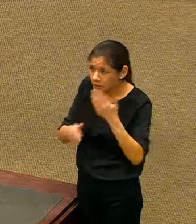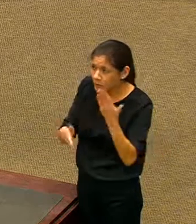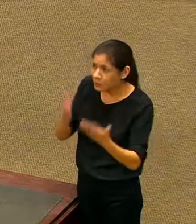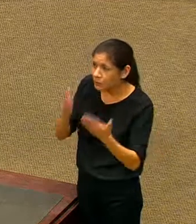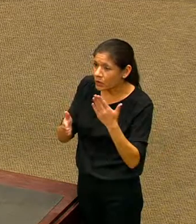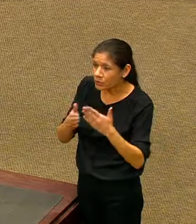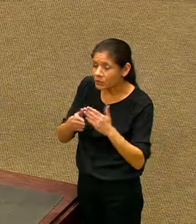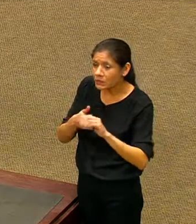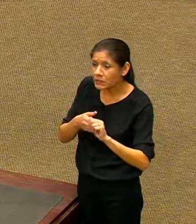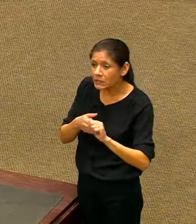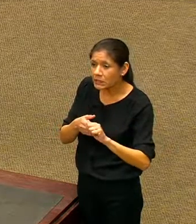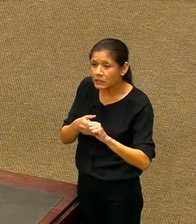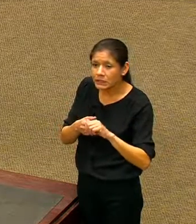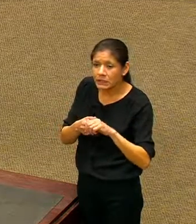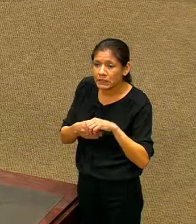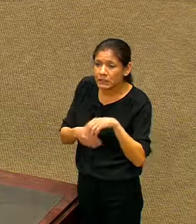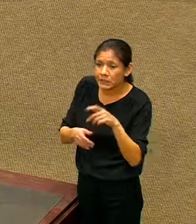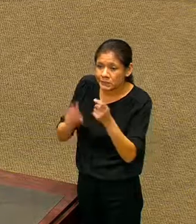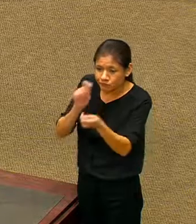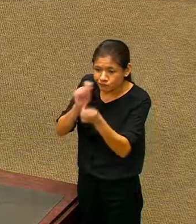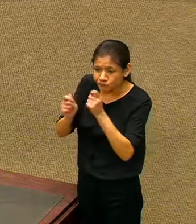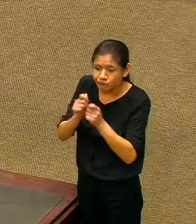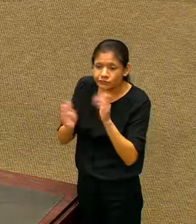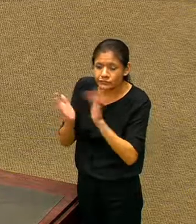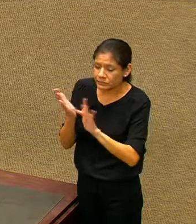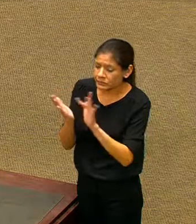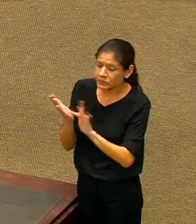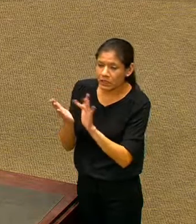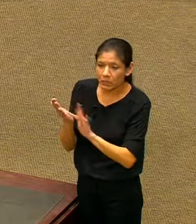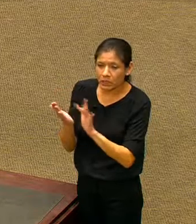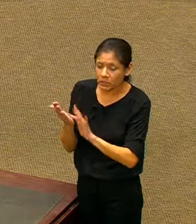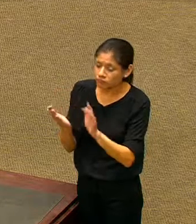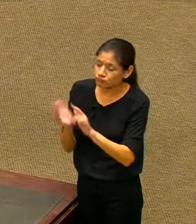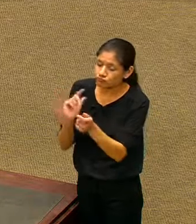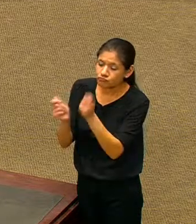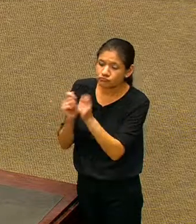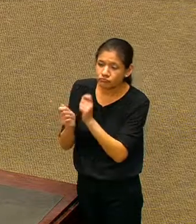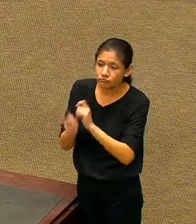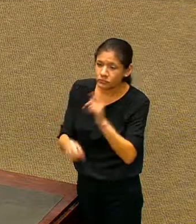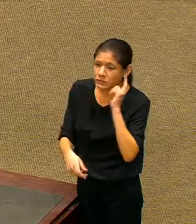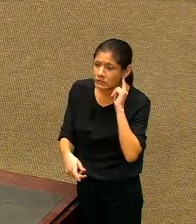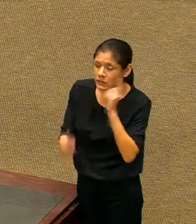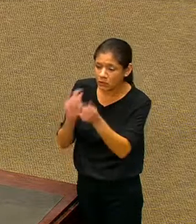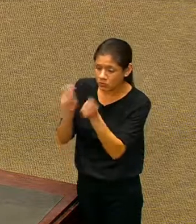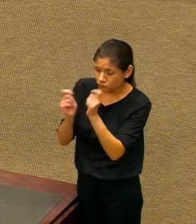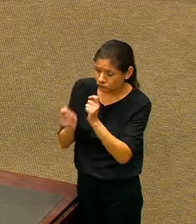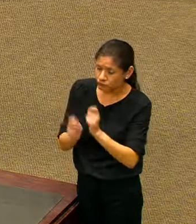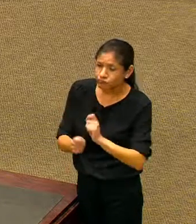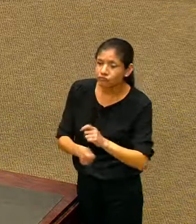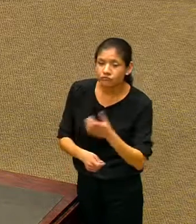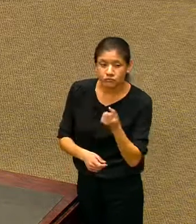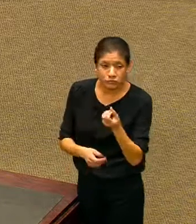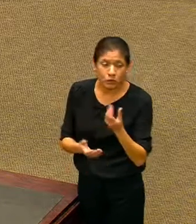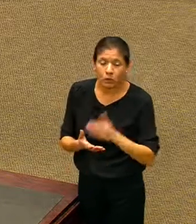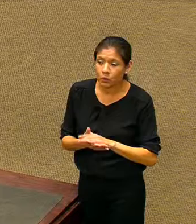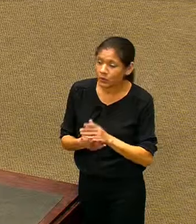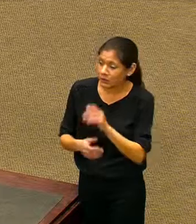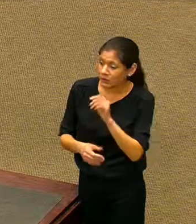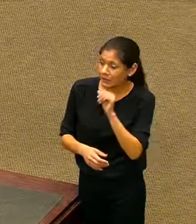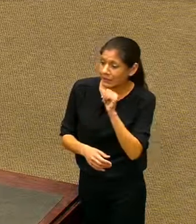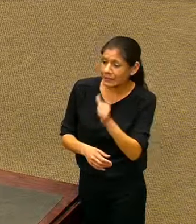on a tablet, making adjustments, real-time adjustments to the sound. So,